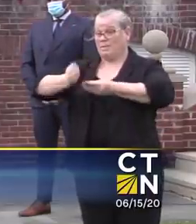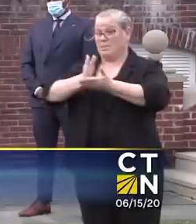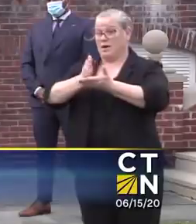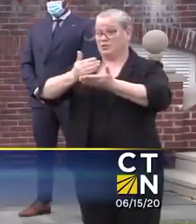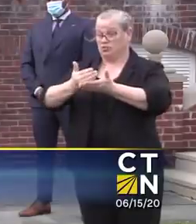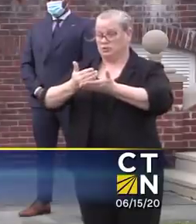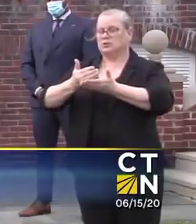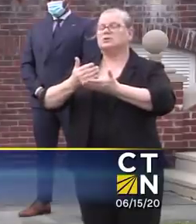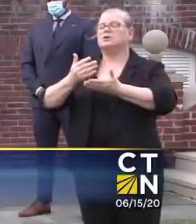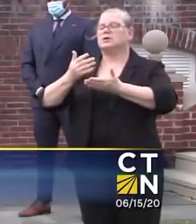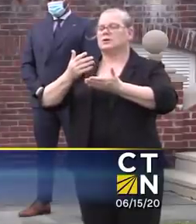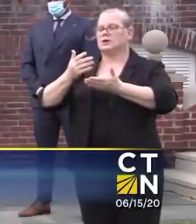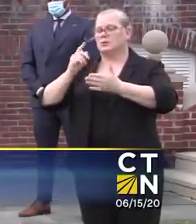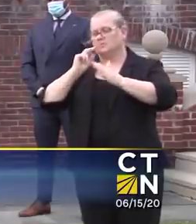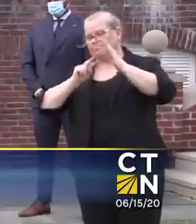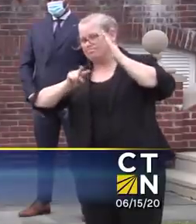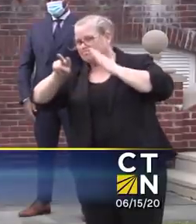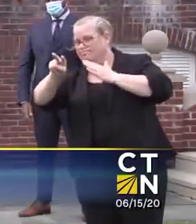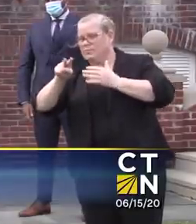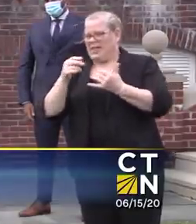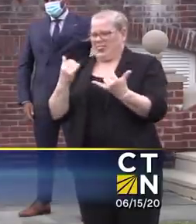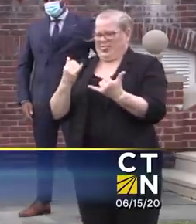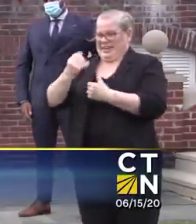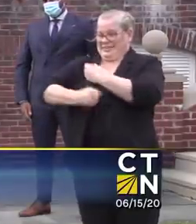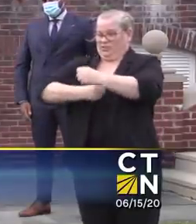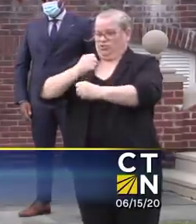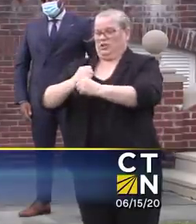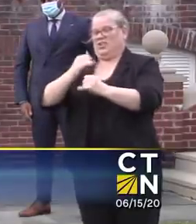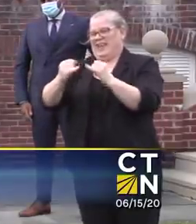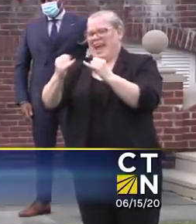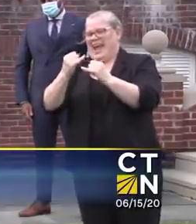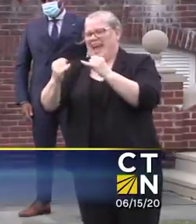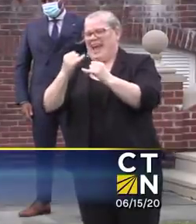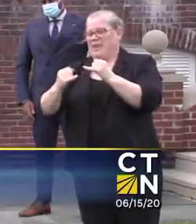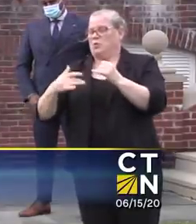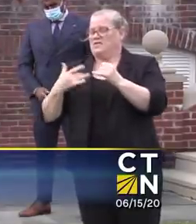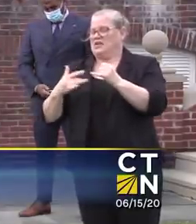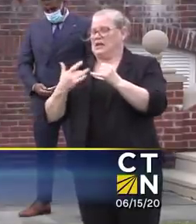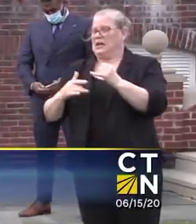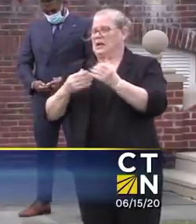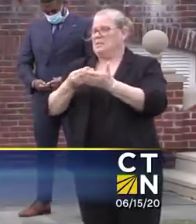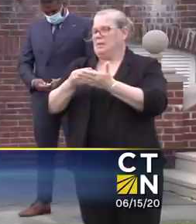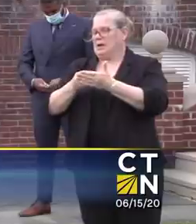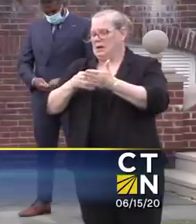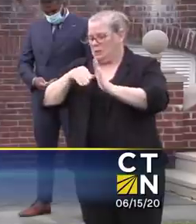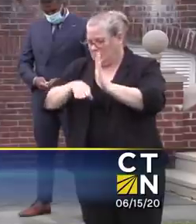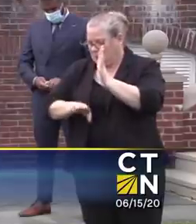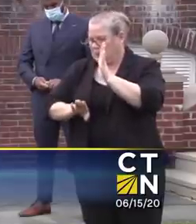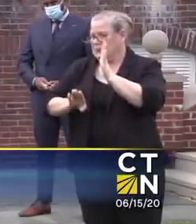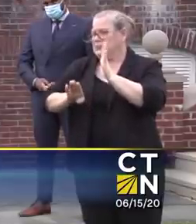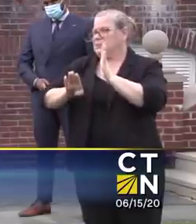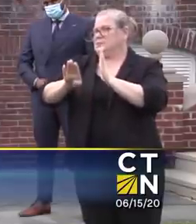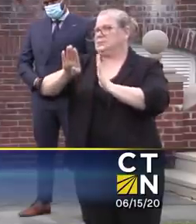get people back to work safely. That's the end of this year. That's only 6 months